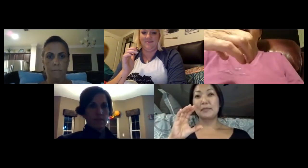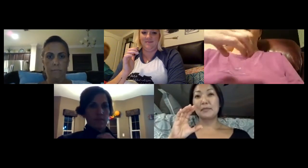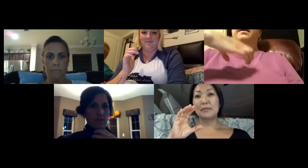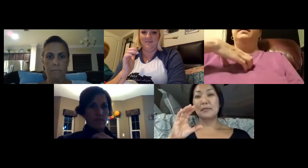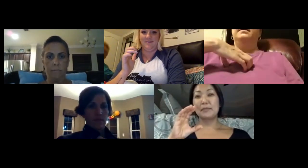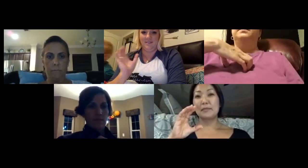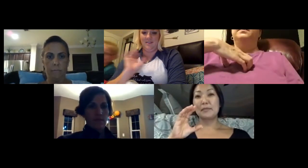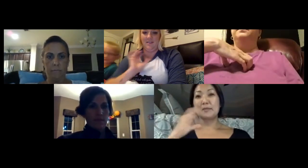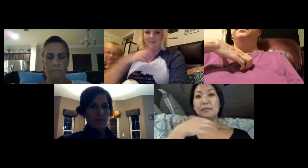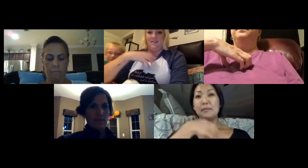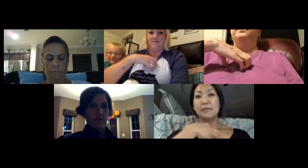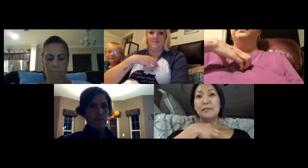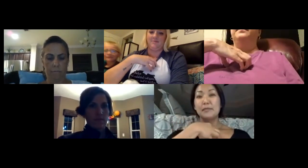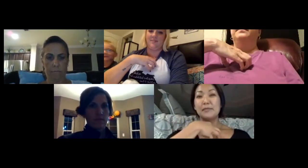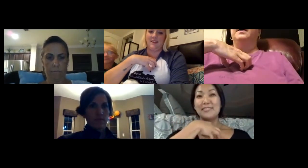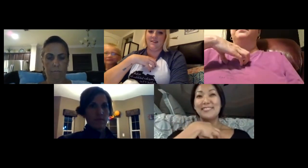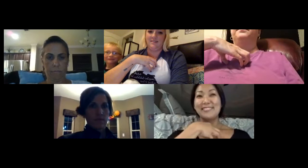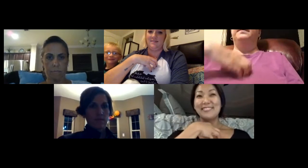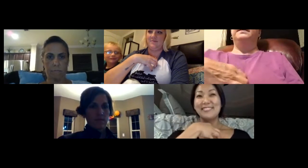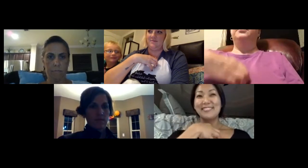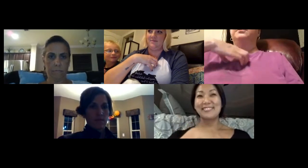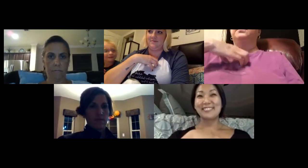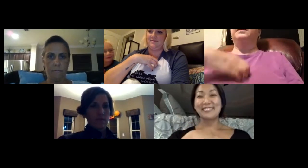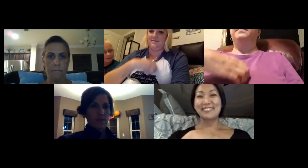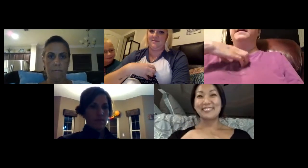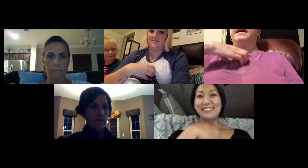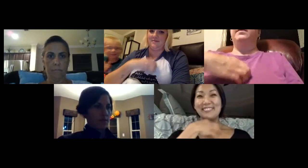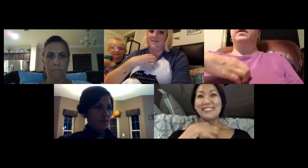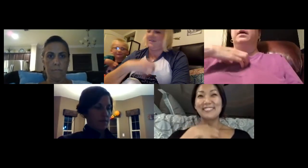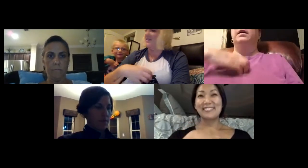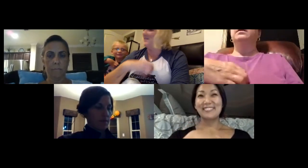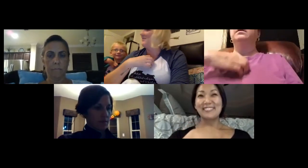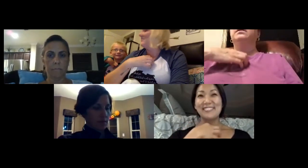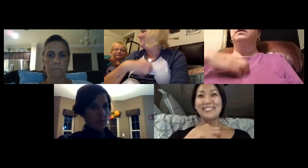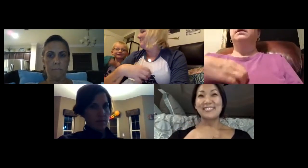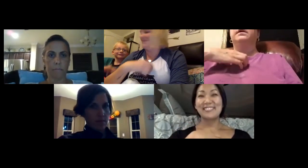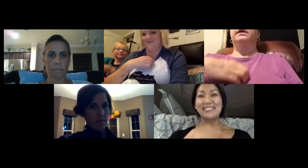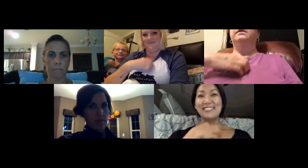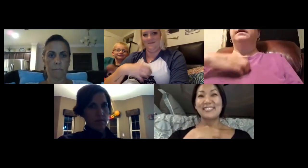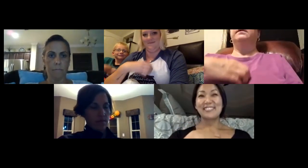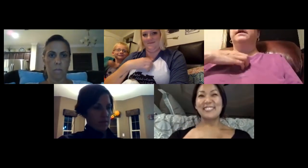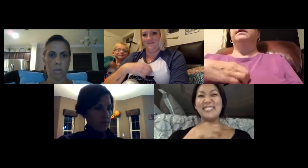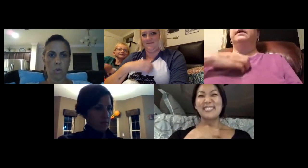it this way. Yep. And then you're just going up and down. Oh, hungry, hungry, hungry, hungry,